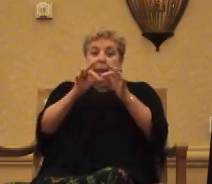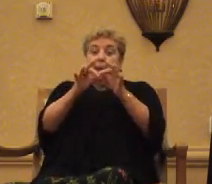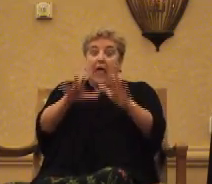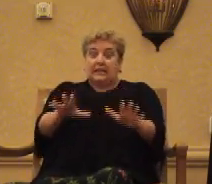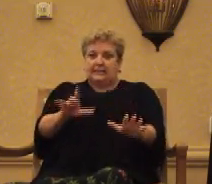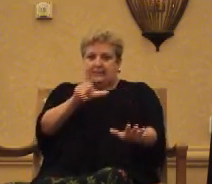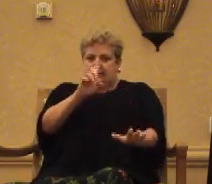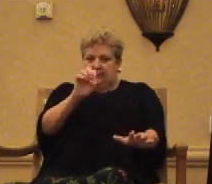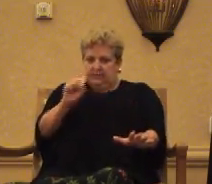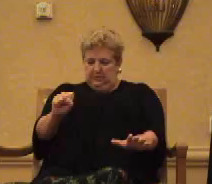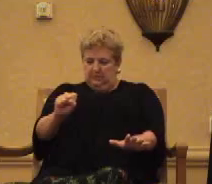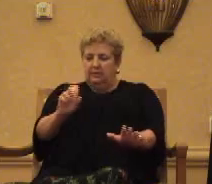Self-justification, self.